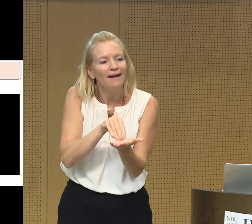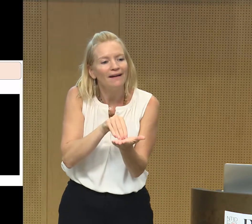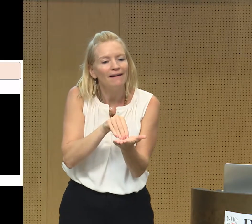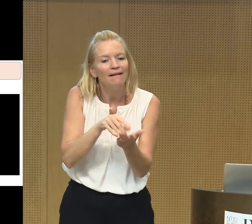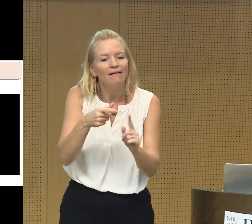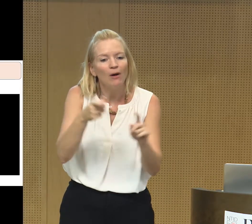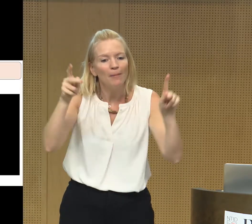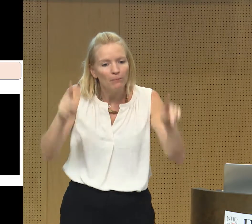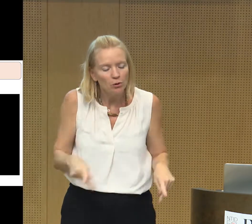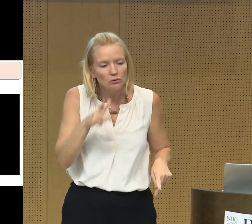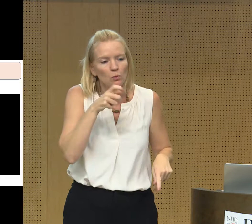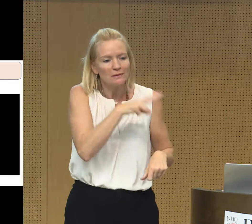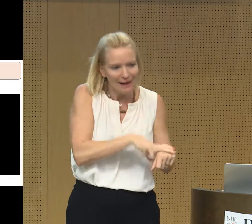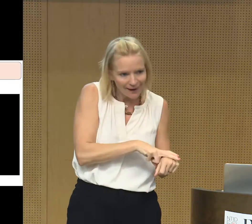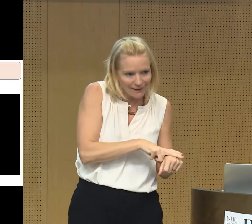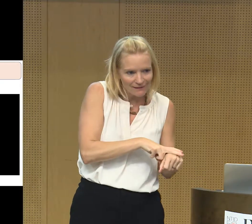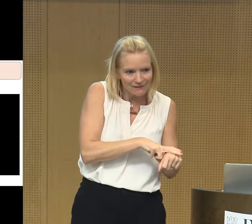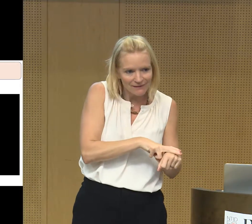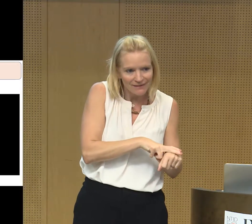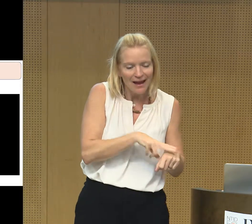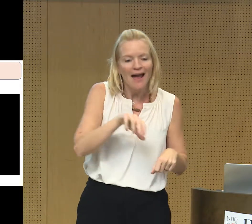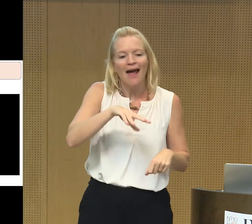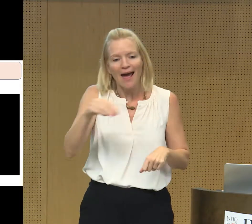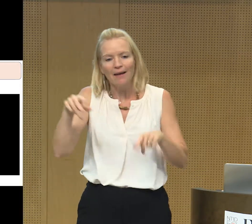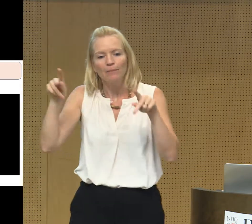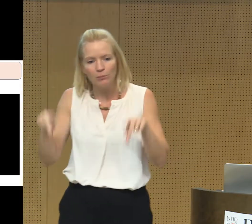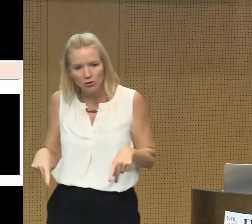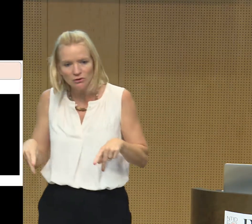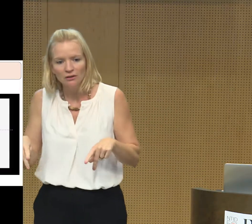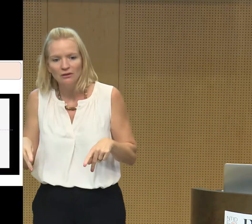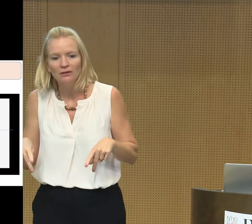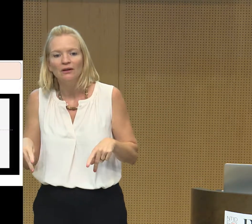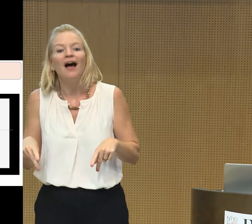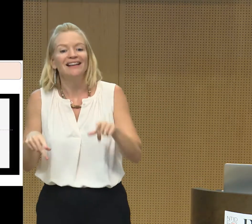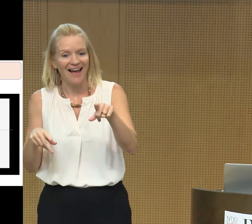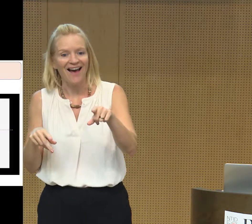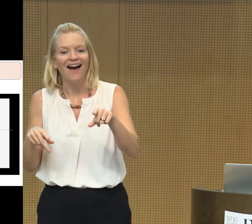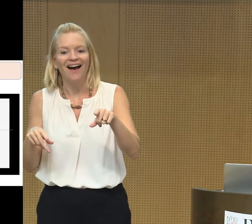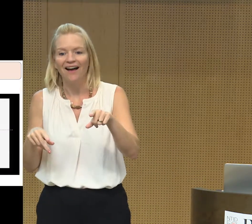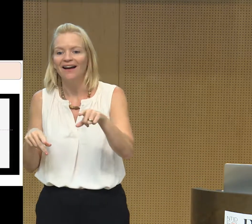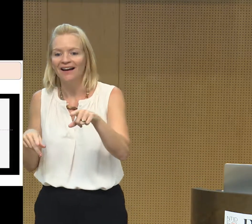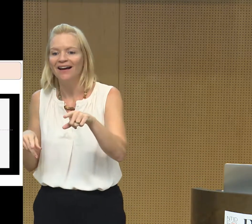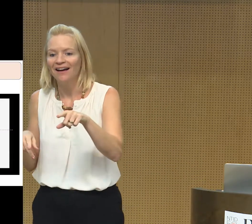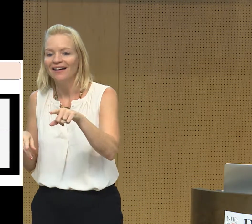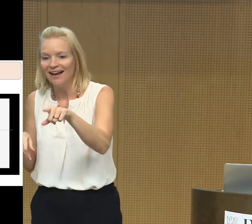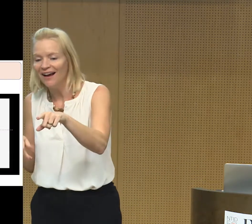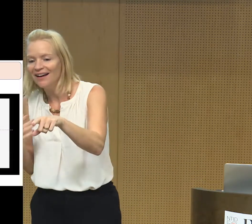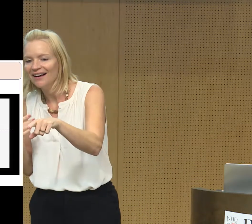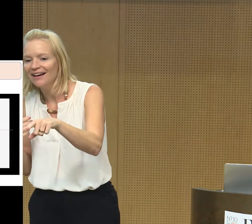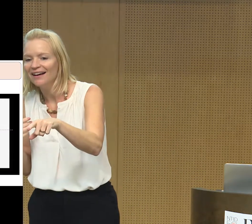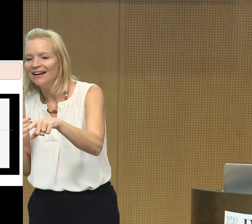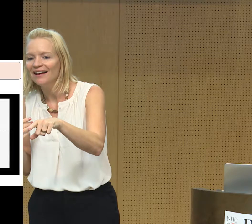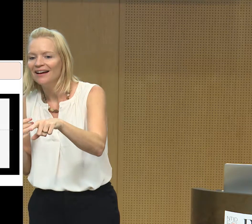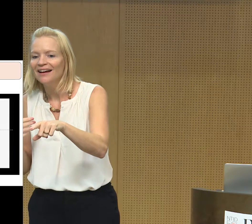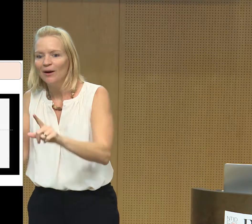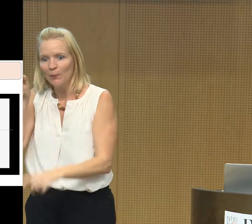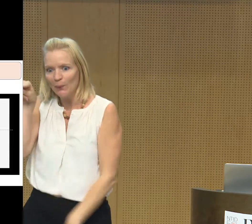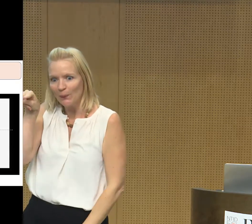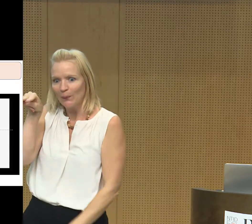It's a recording of a person who is a native signer and a person who is a novice signer. What happens with the red dots? Oh,